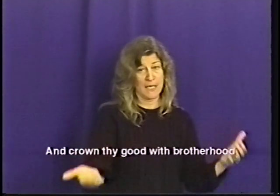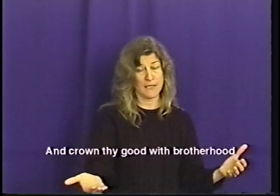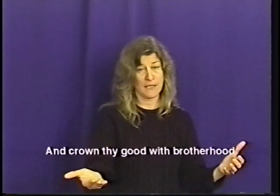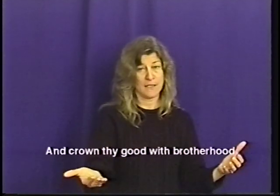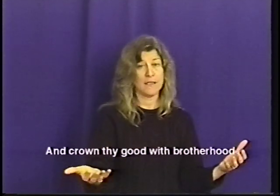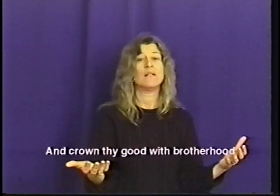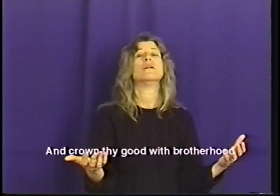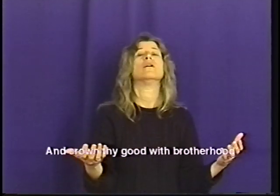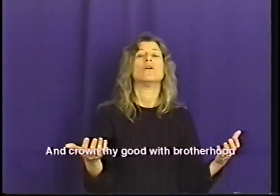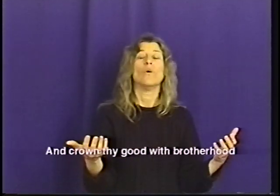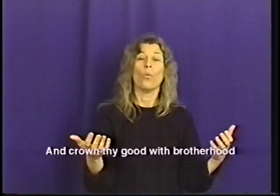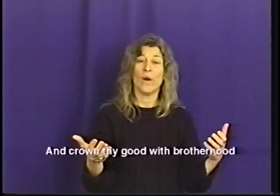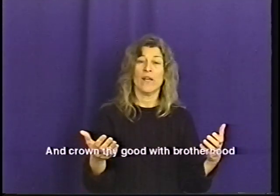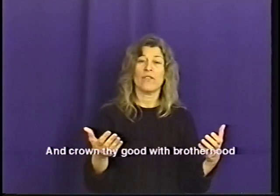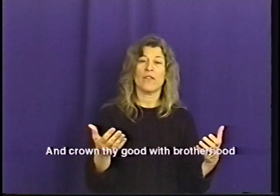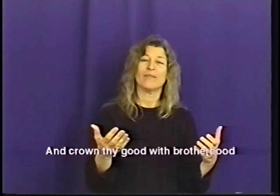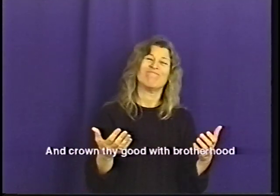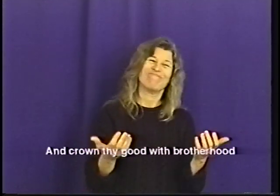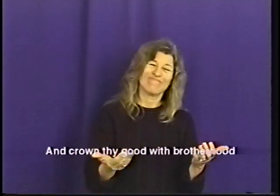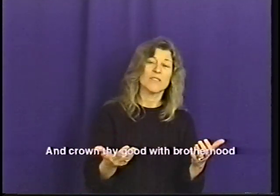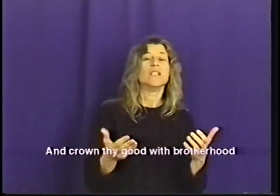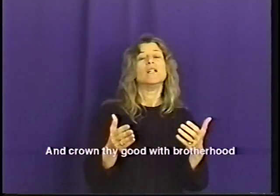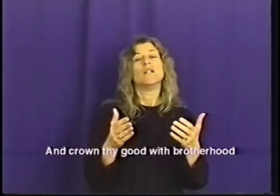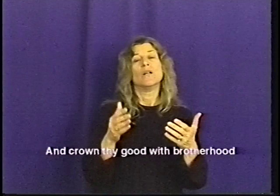things with